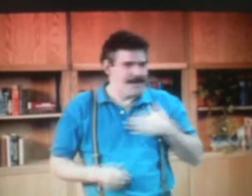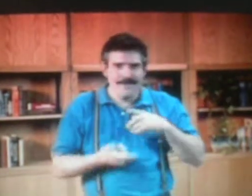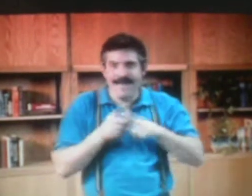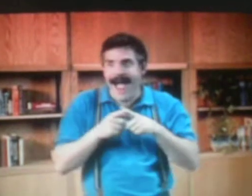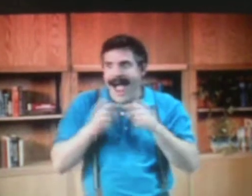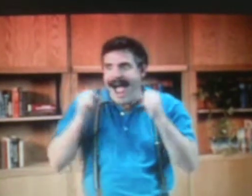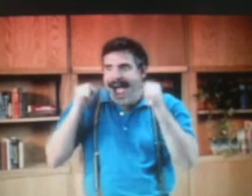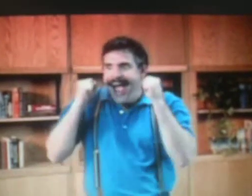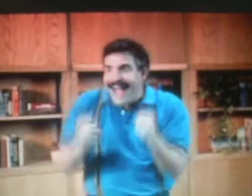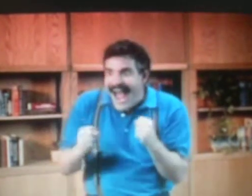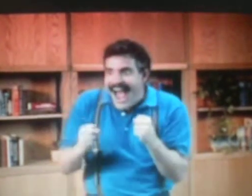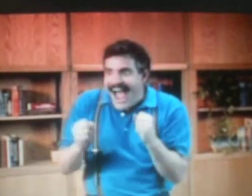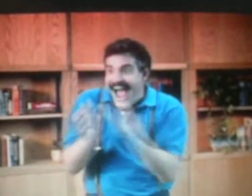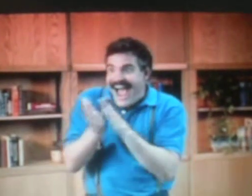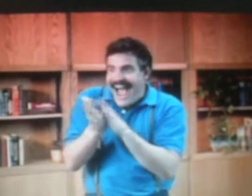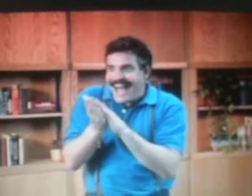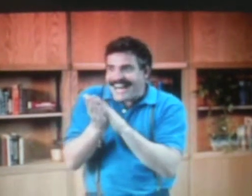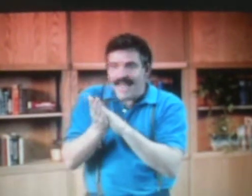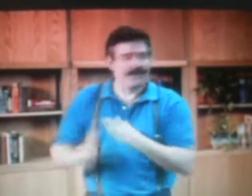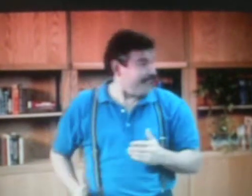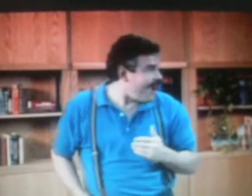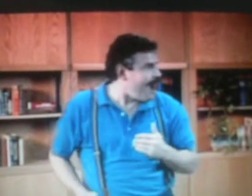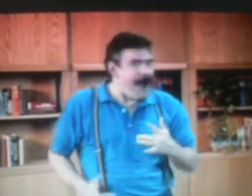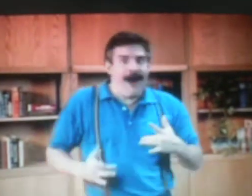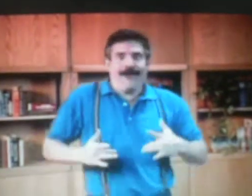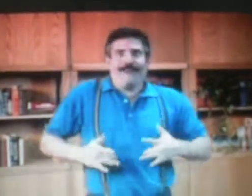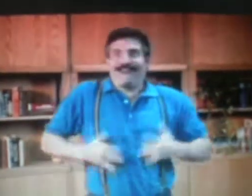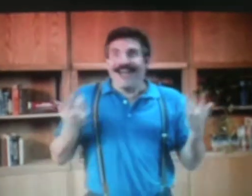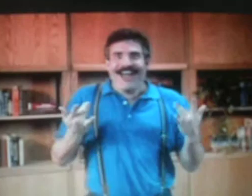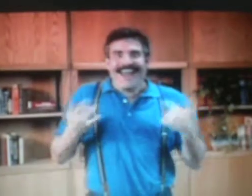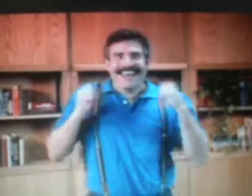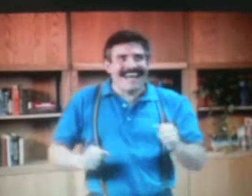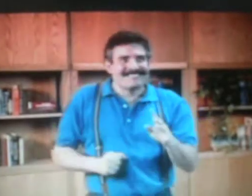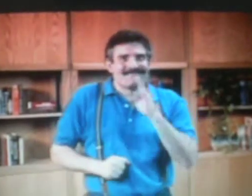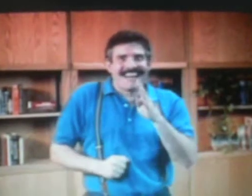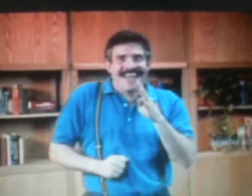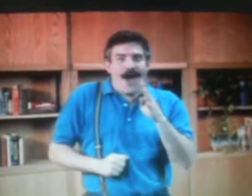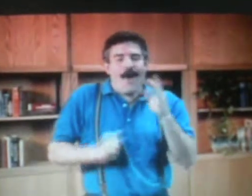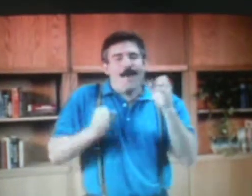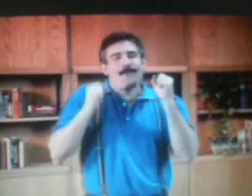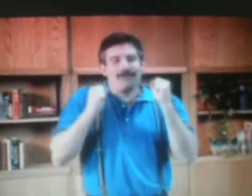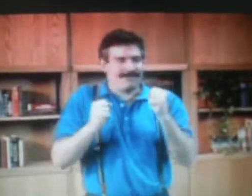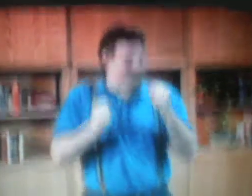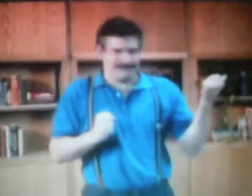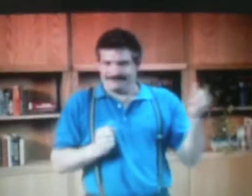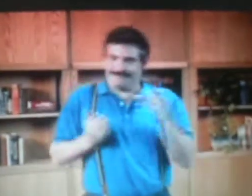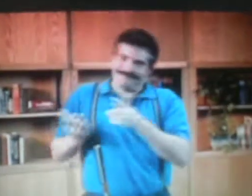2, 3, 4. My friend was so excited. He can speak.